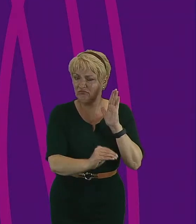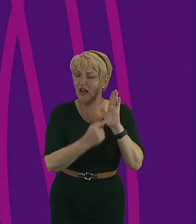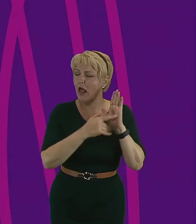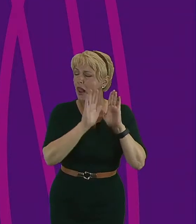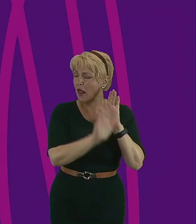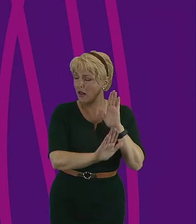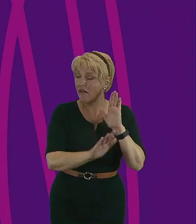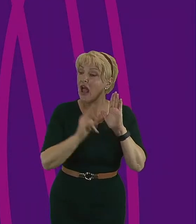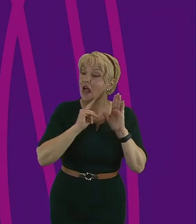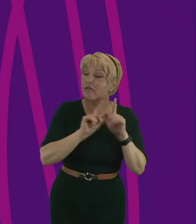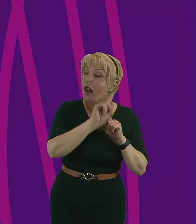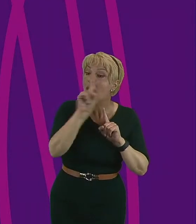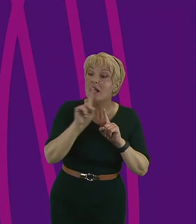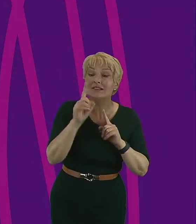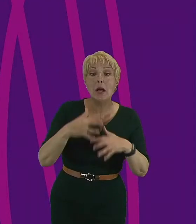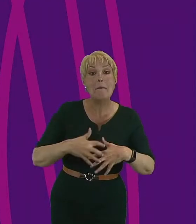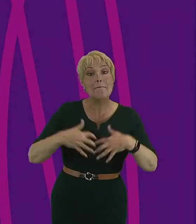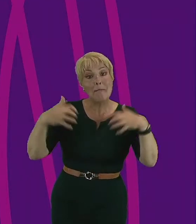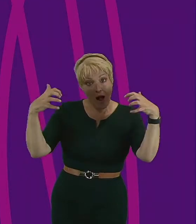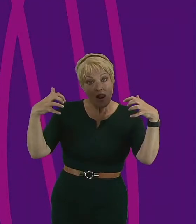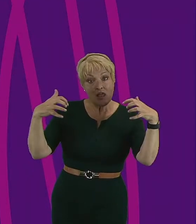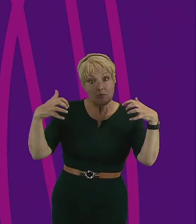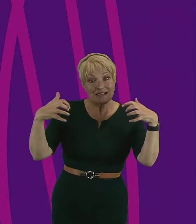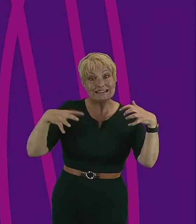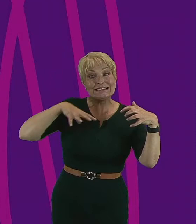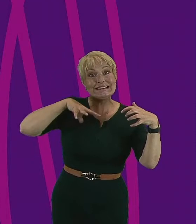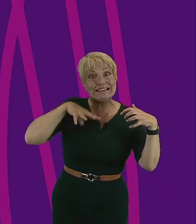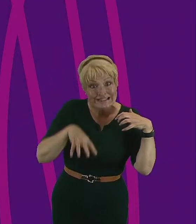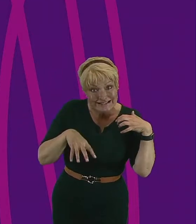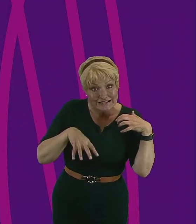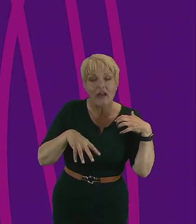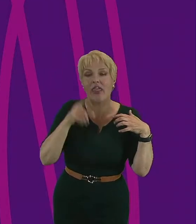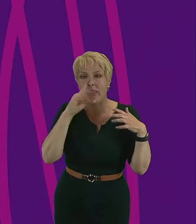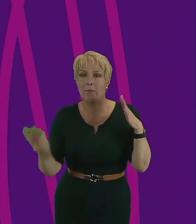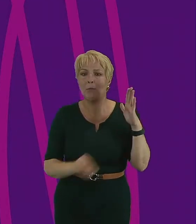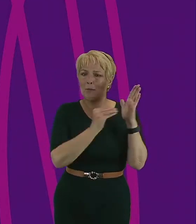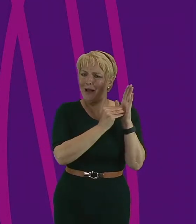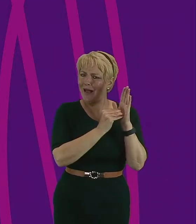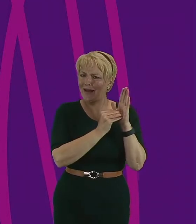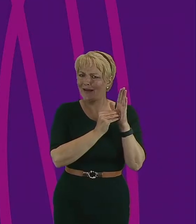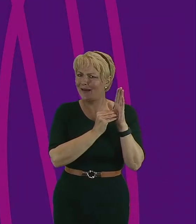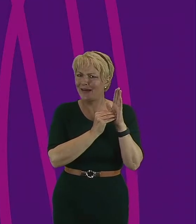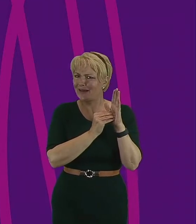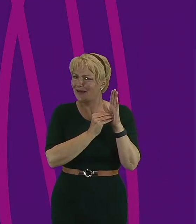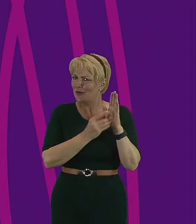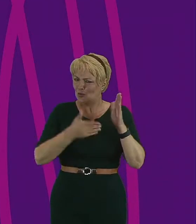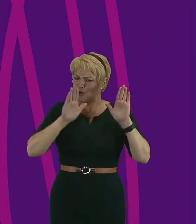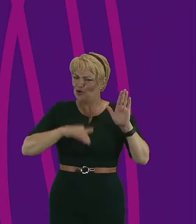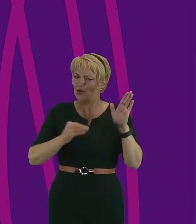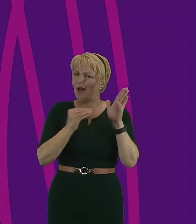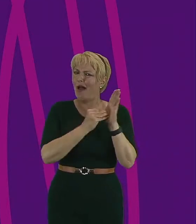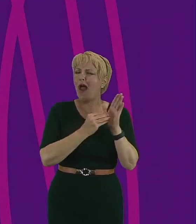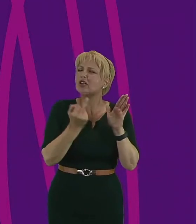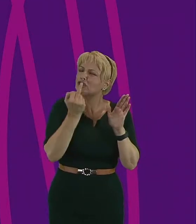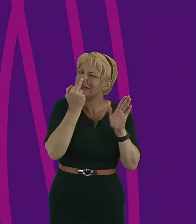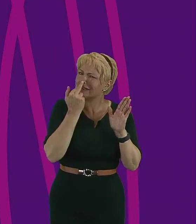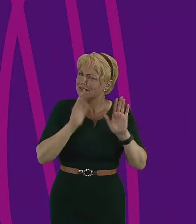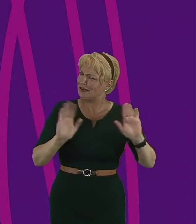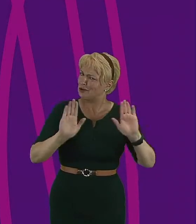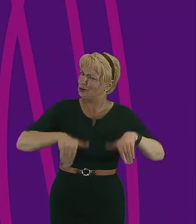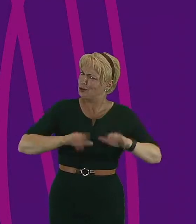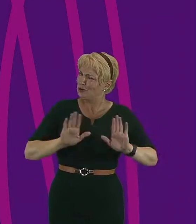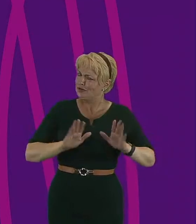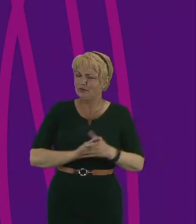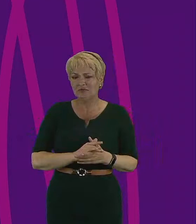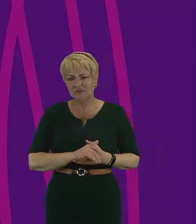requires. The Scottish Government should only retain those powers it will need to act on with any speed, and I wonder if the Cabinet Secretary could comment. Cabinet